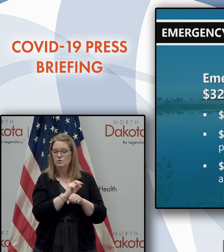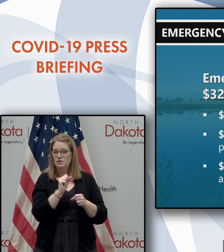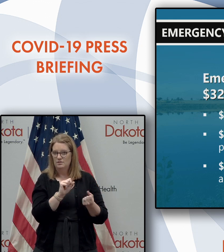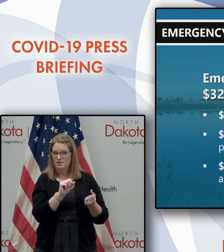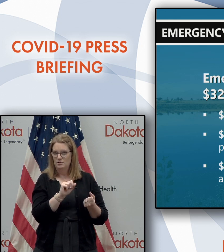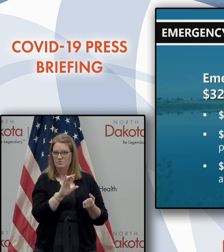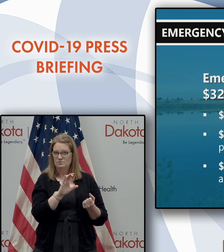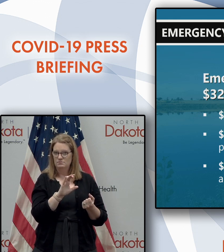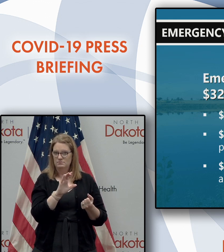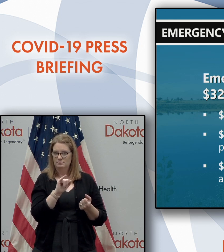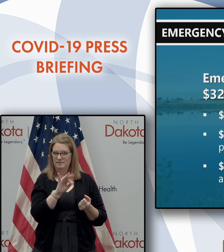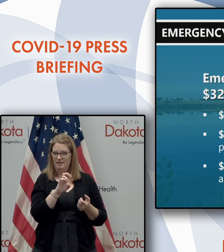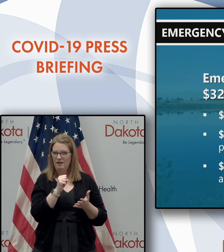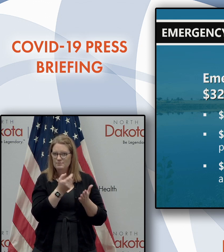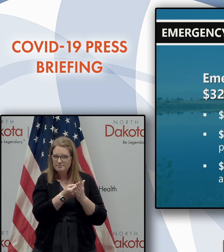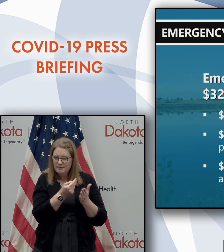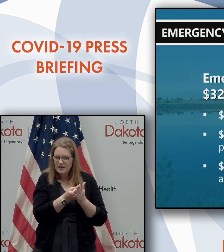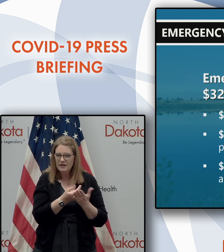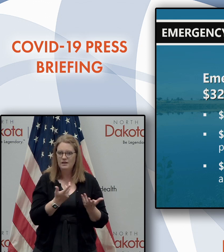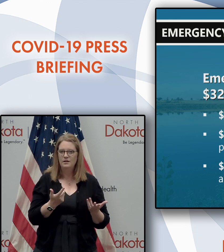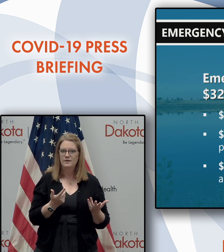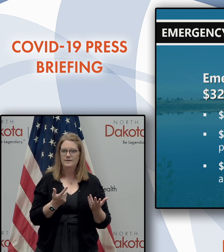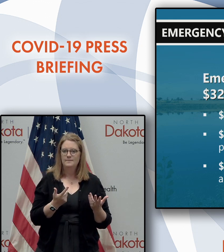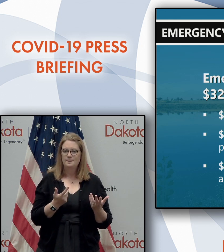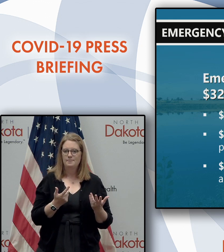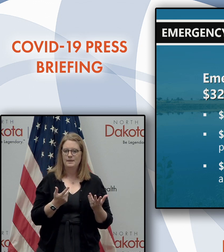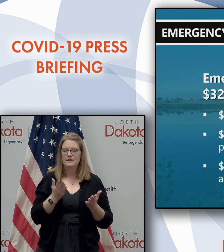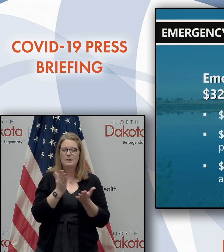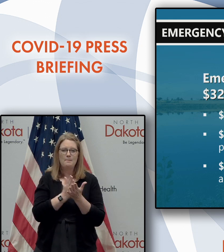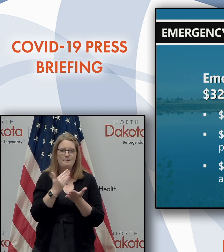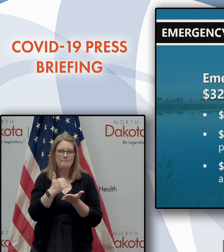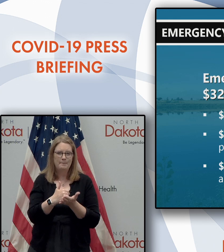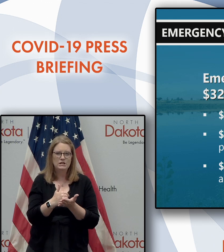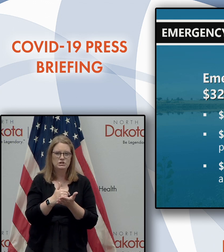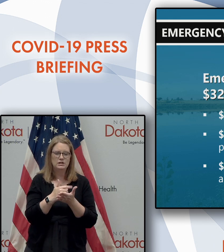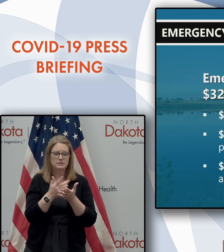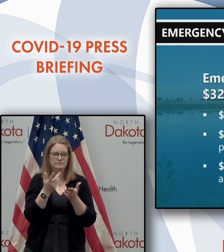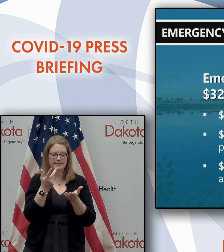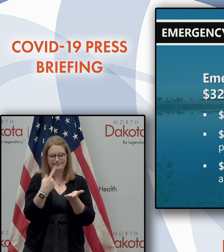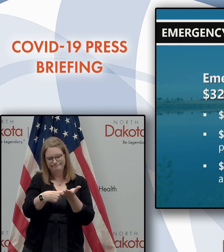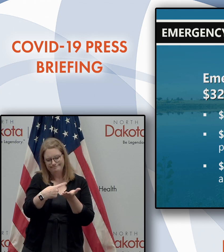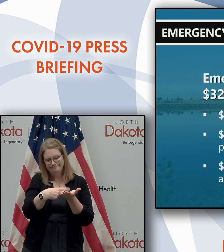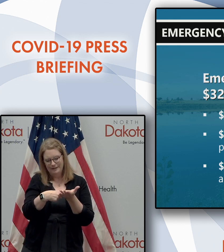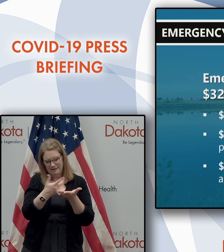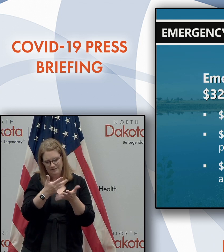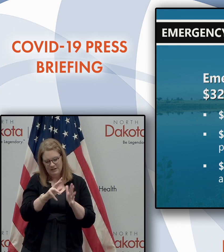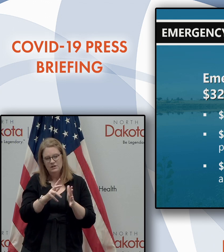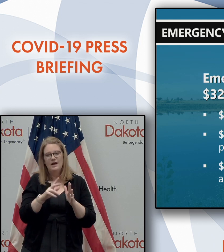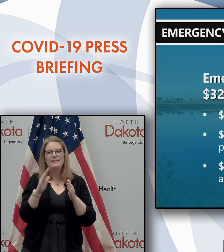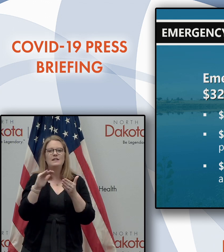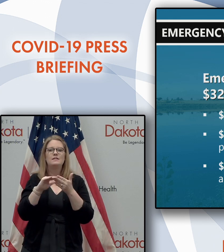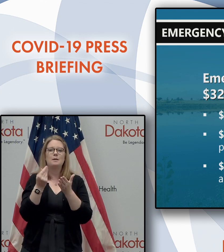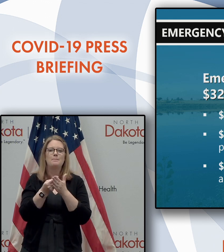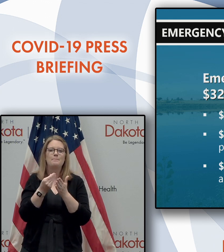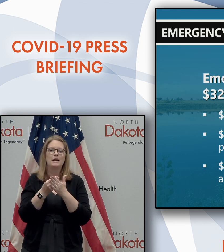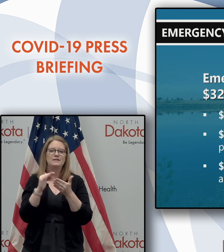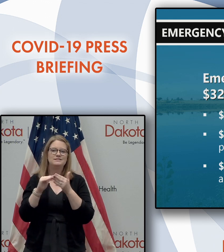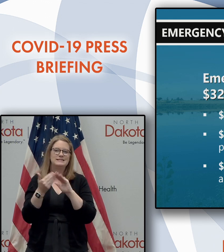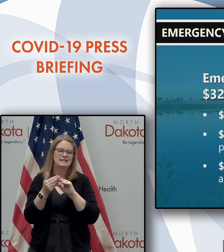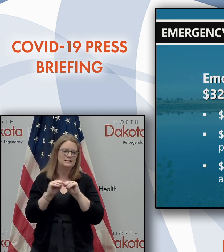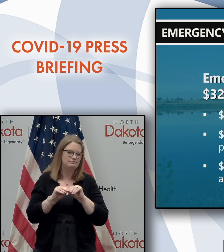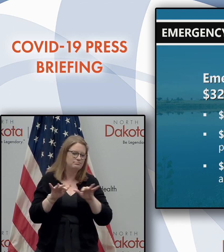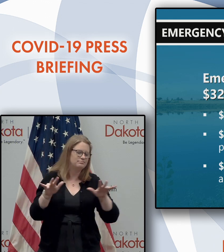so after it goes through a budget section, then those dollars will be sent out to cities and counties across the